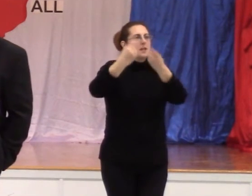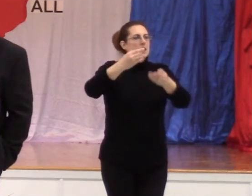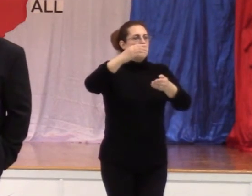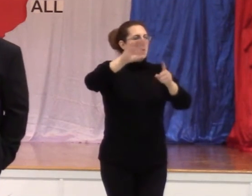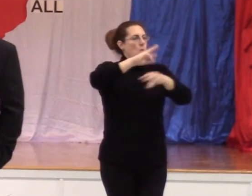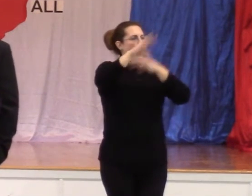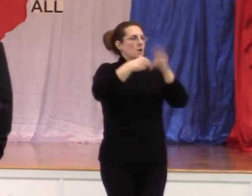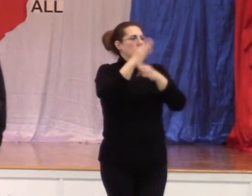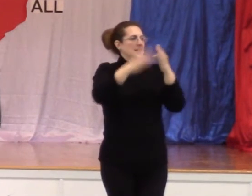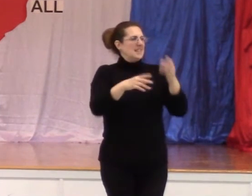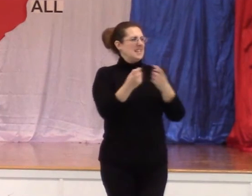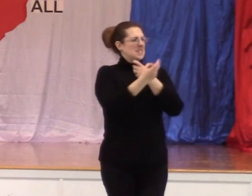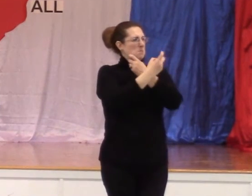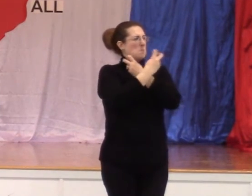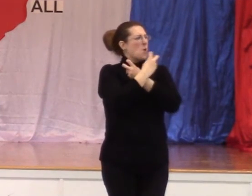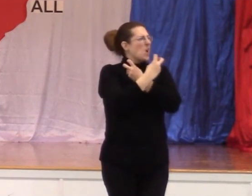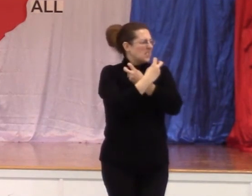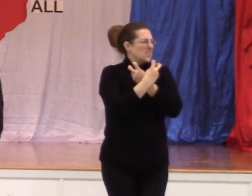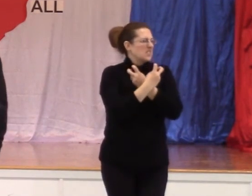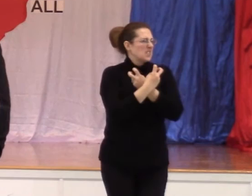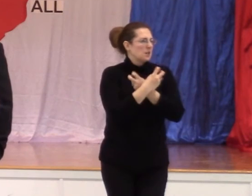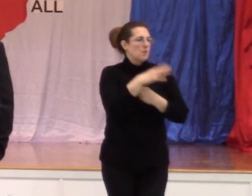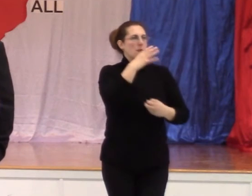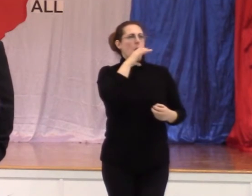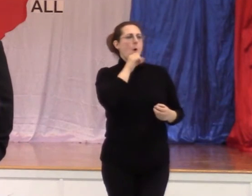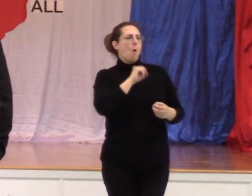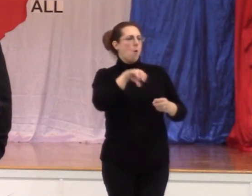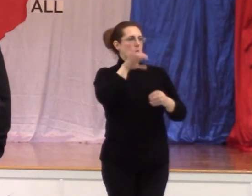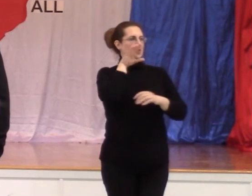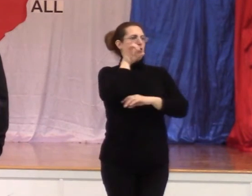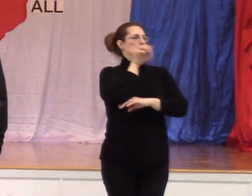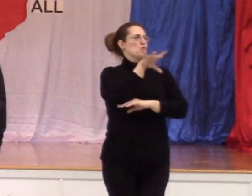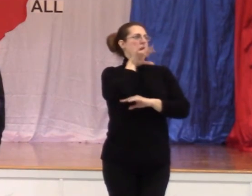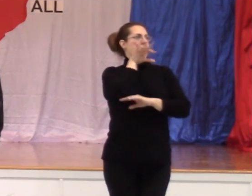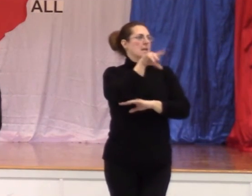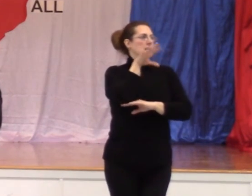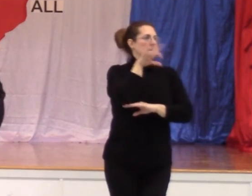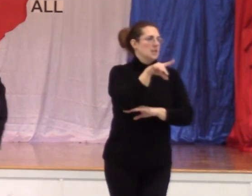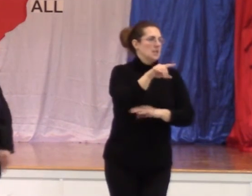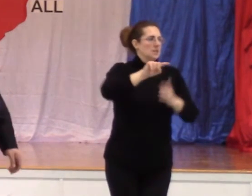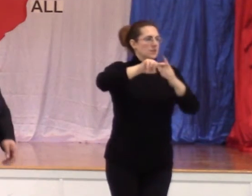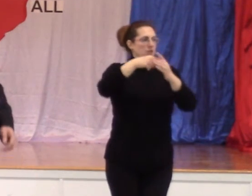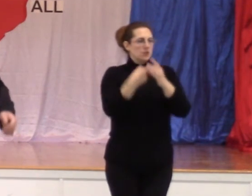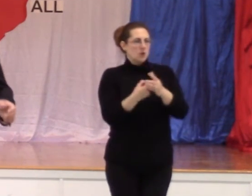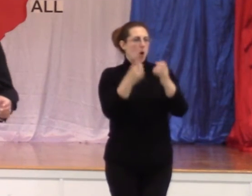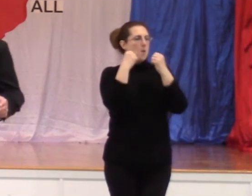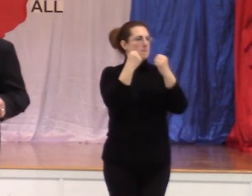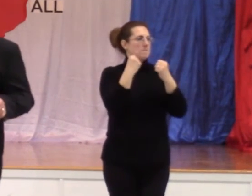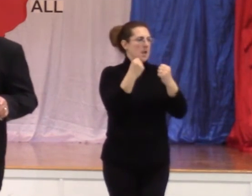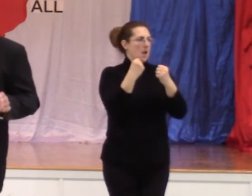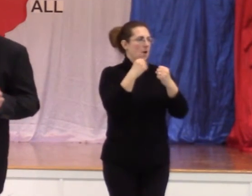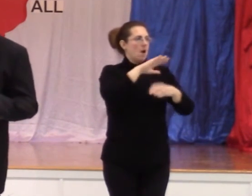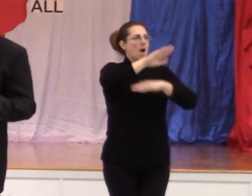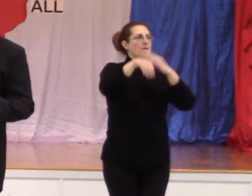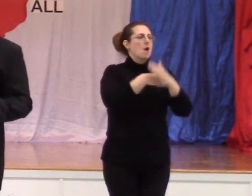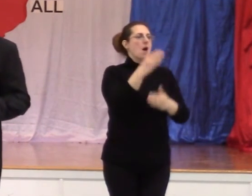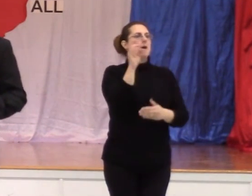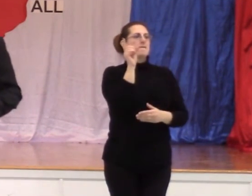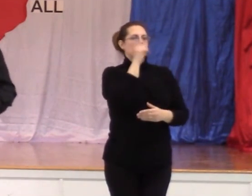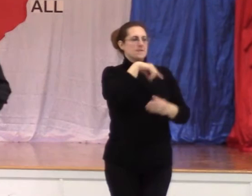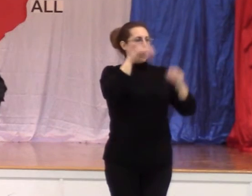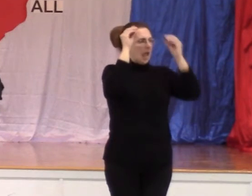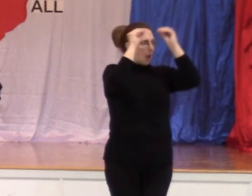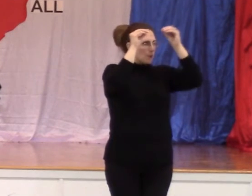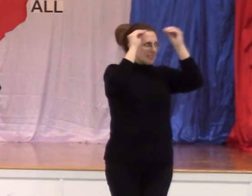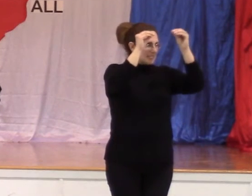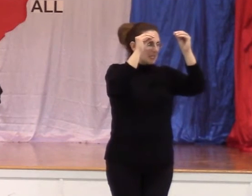been implanted and infused into them by the old dragon. And it is the origin, power, life, and strength of all heresy,